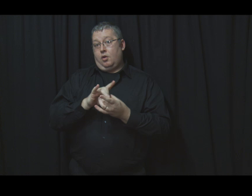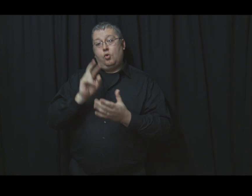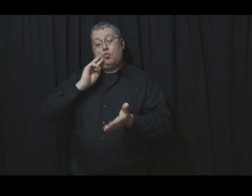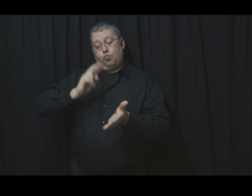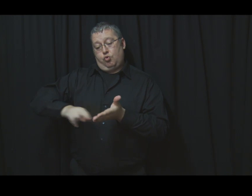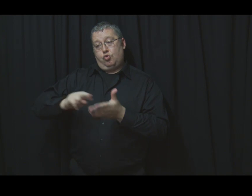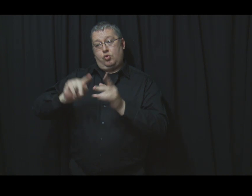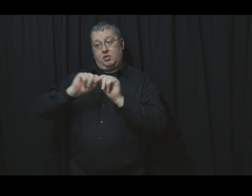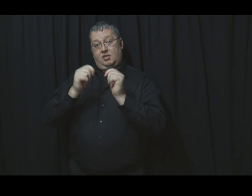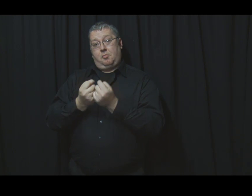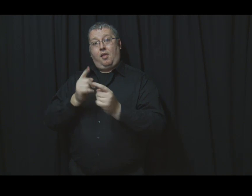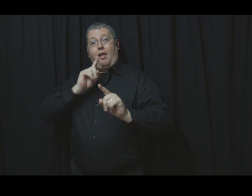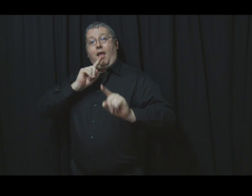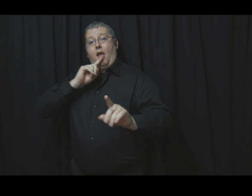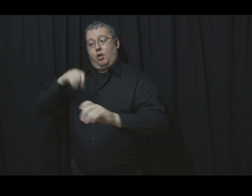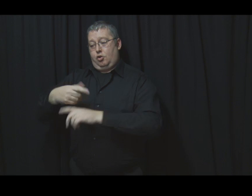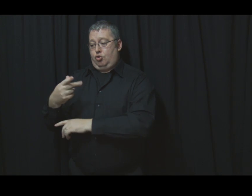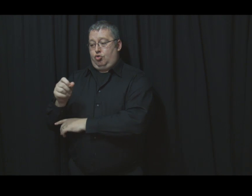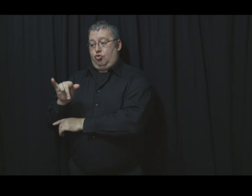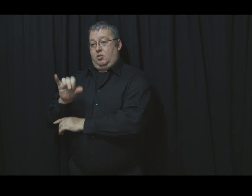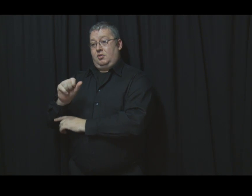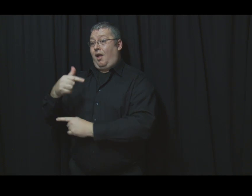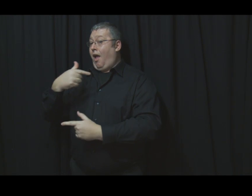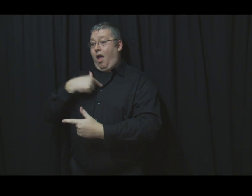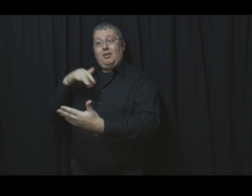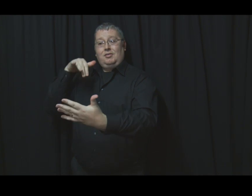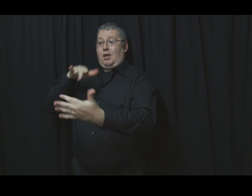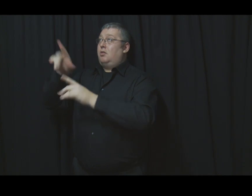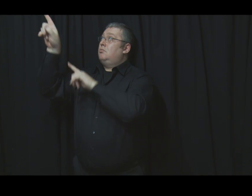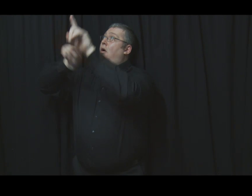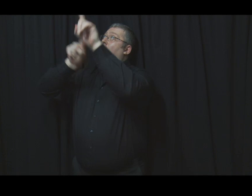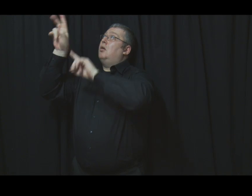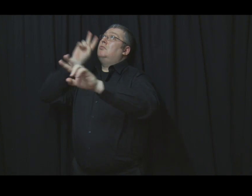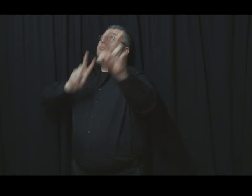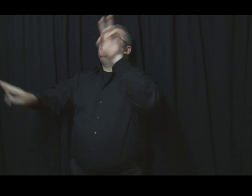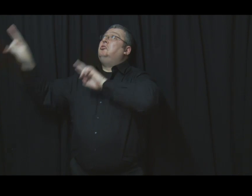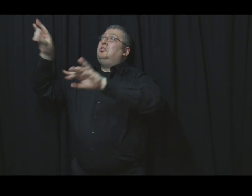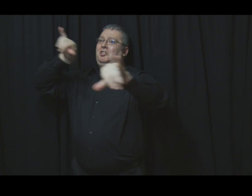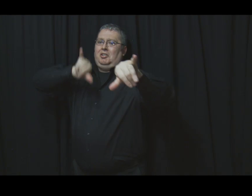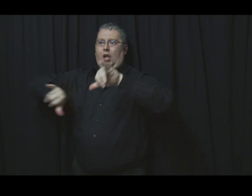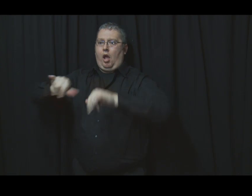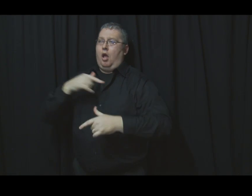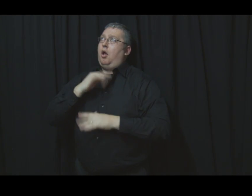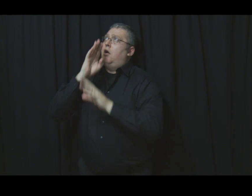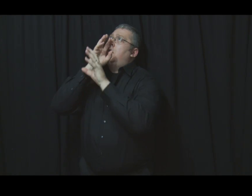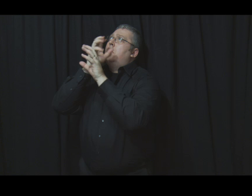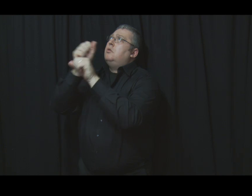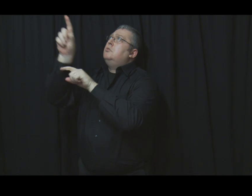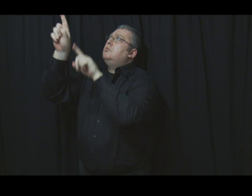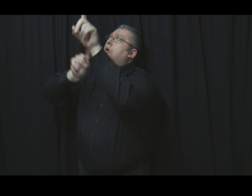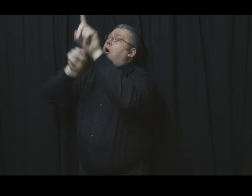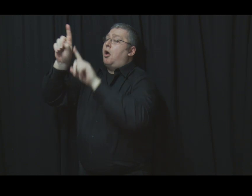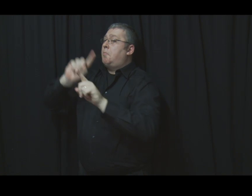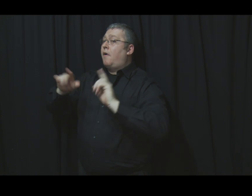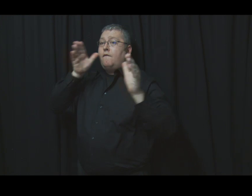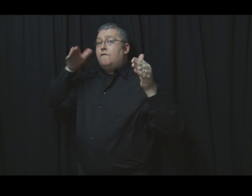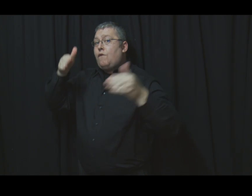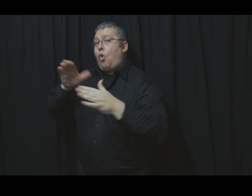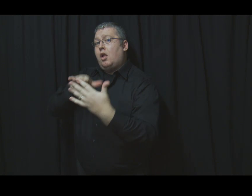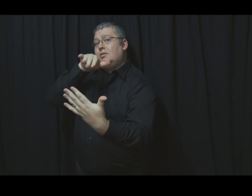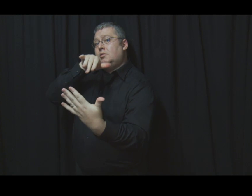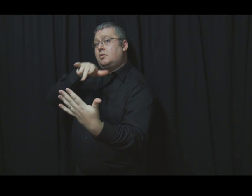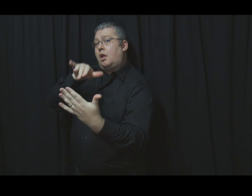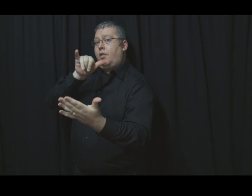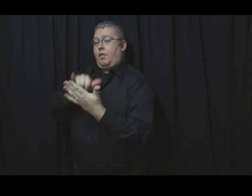Genesis. I'm a stellar astronomer. That means my primary interest is stars, but I'm particularly interested in the study of eclipsing